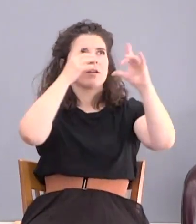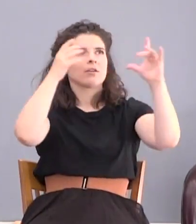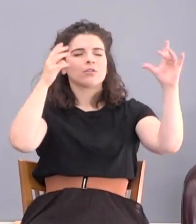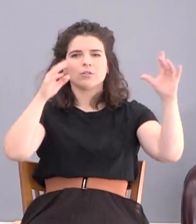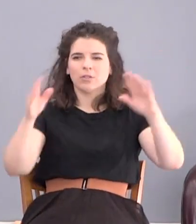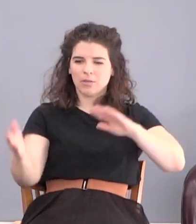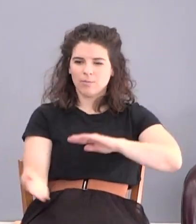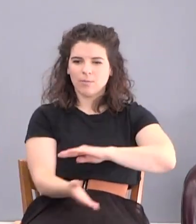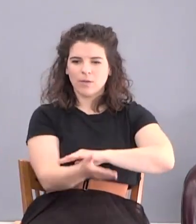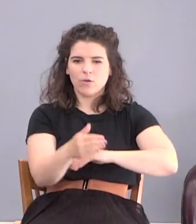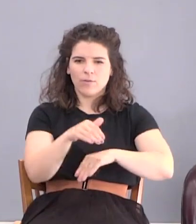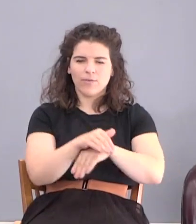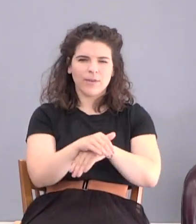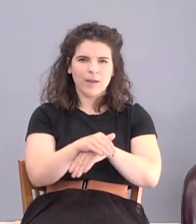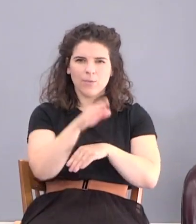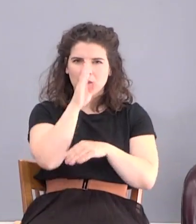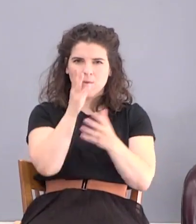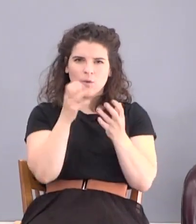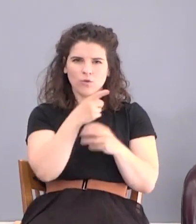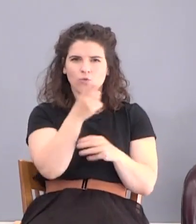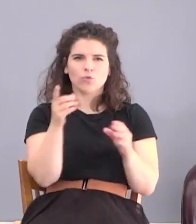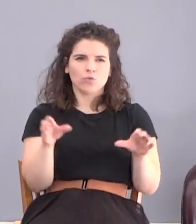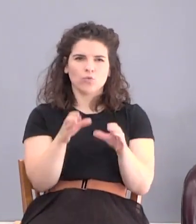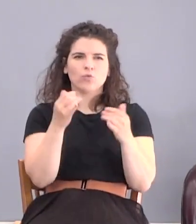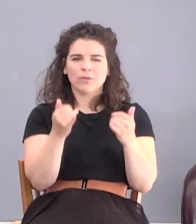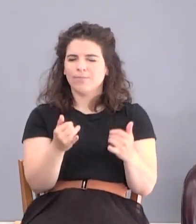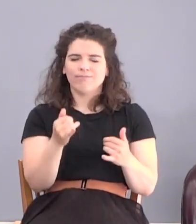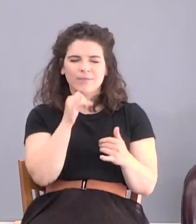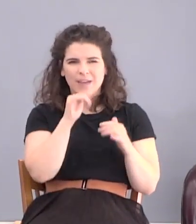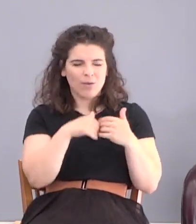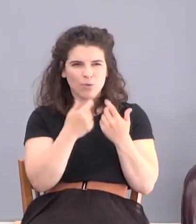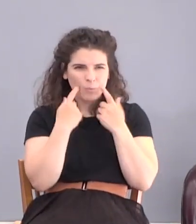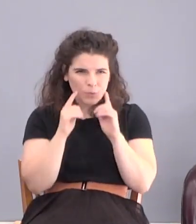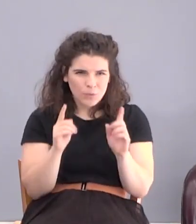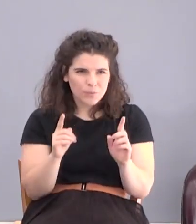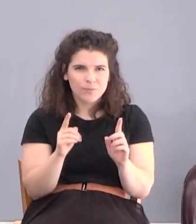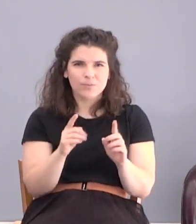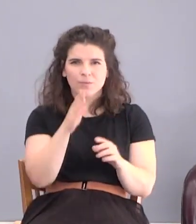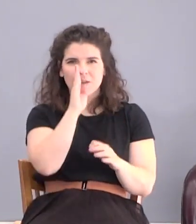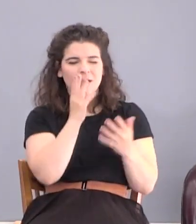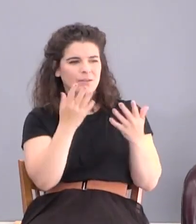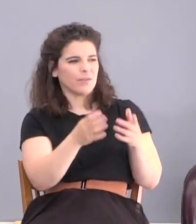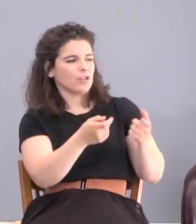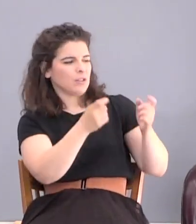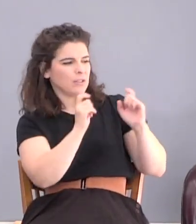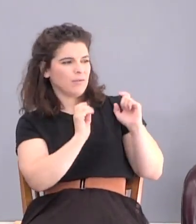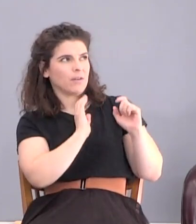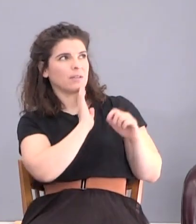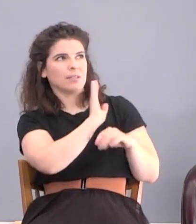God wants you to do today. That's not how he's going to work. Because he's given us his word. He's given us his complete word.